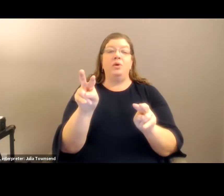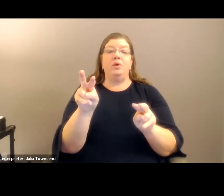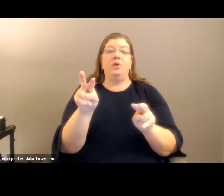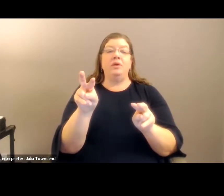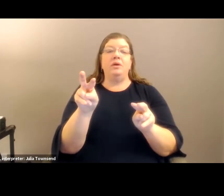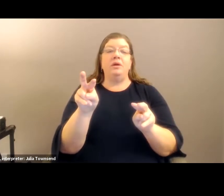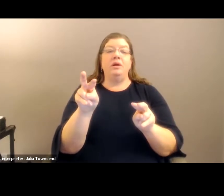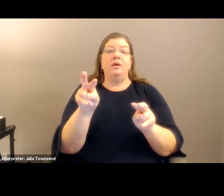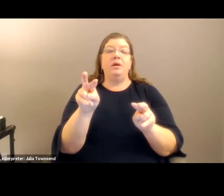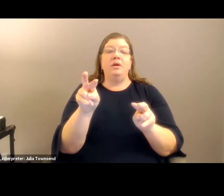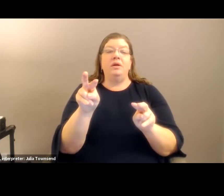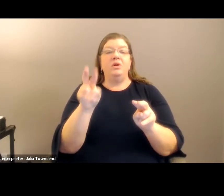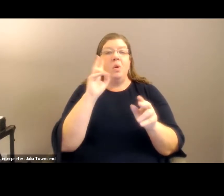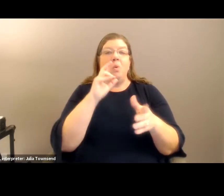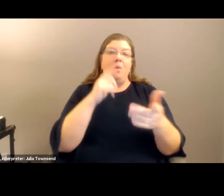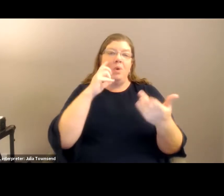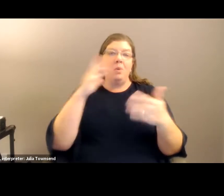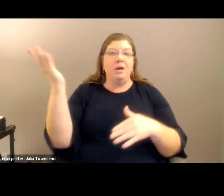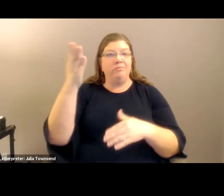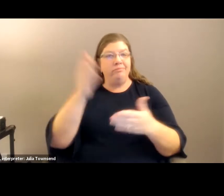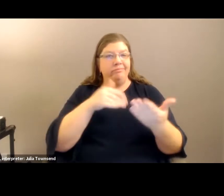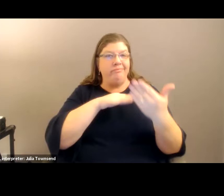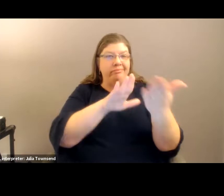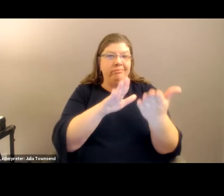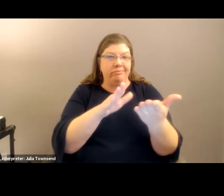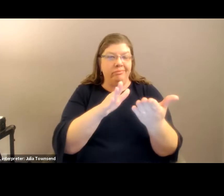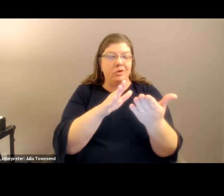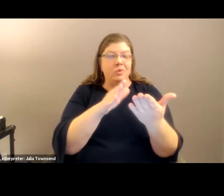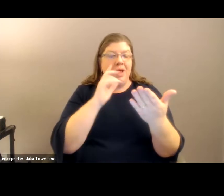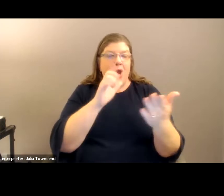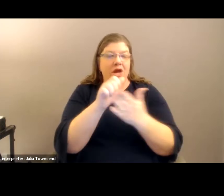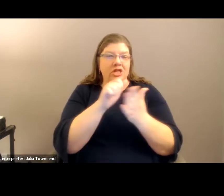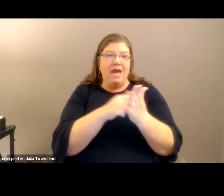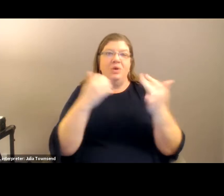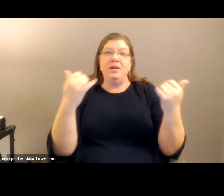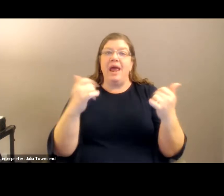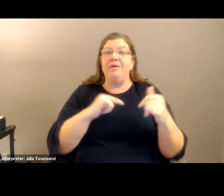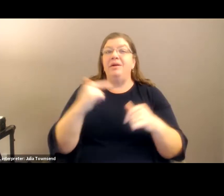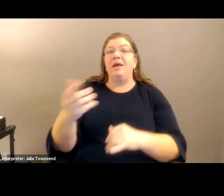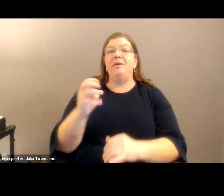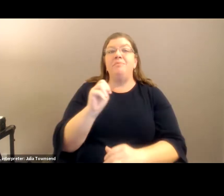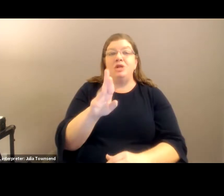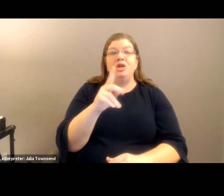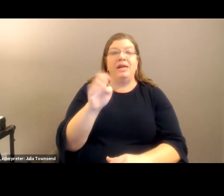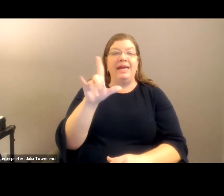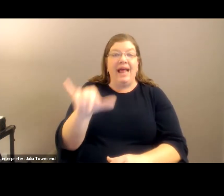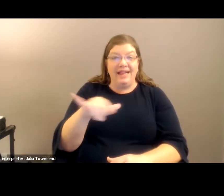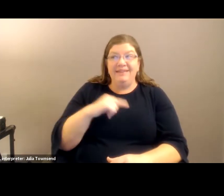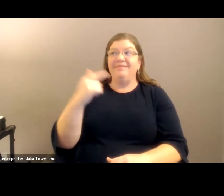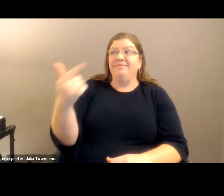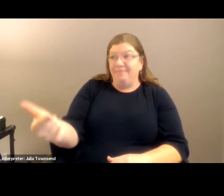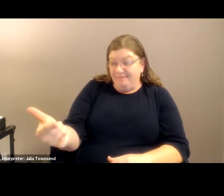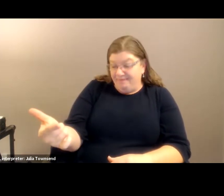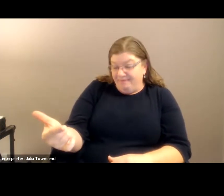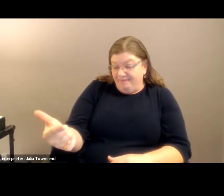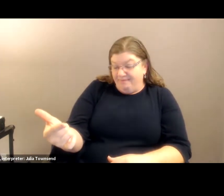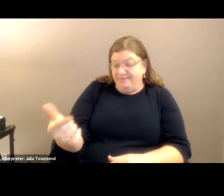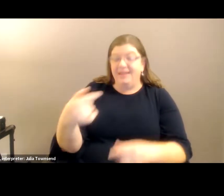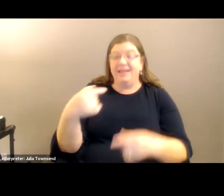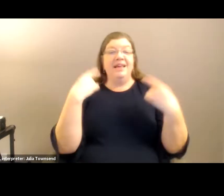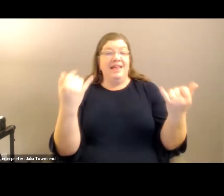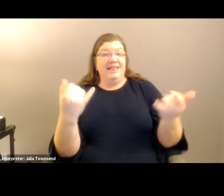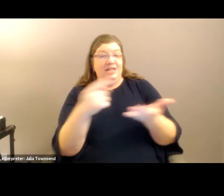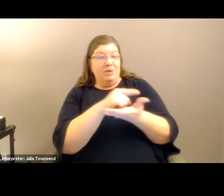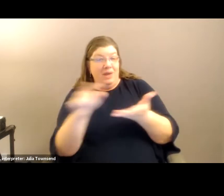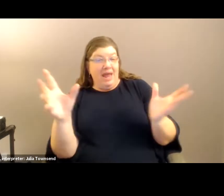the things that we're going to address in our agenda today. Thank you. Mr. Kelly? Yeah, so over the week I had a meeting